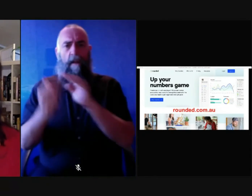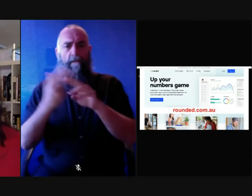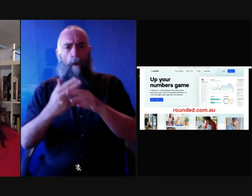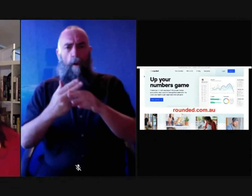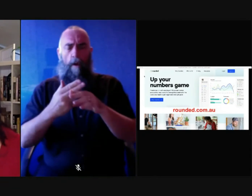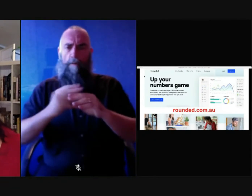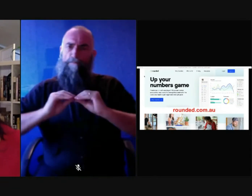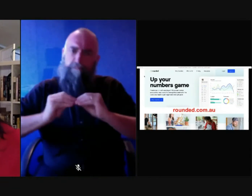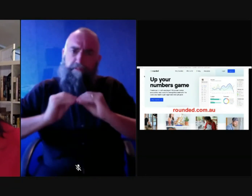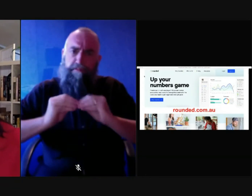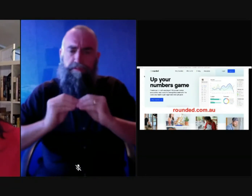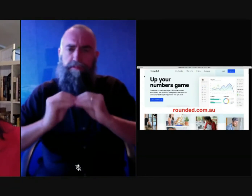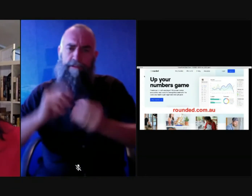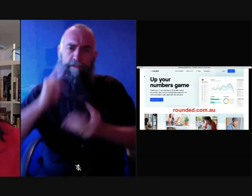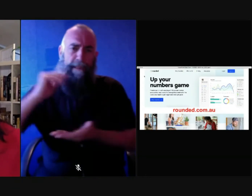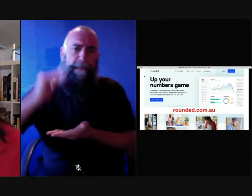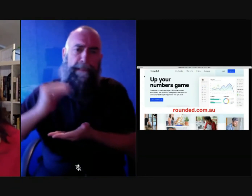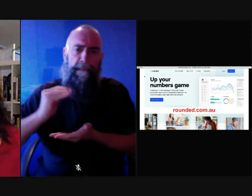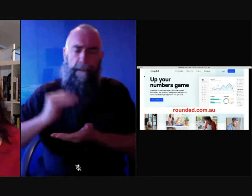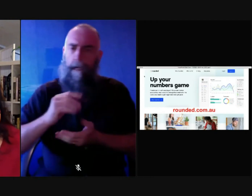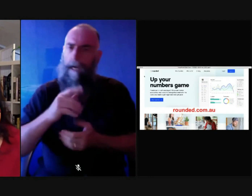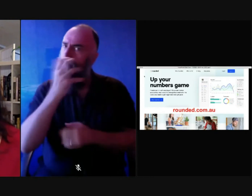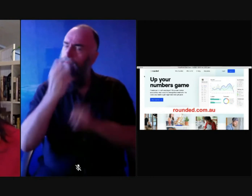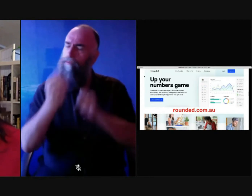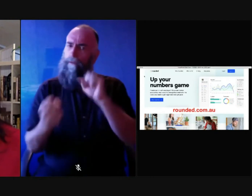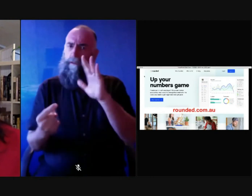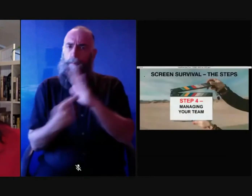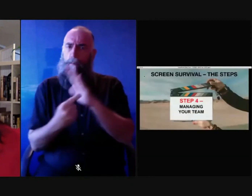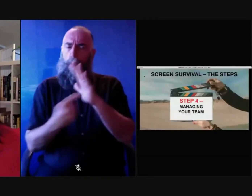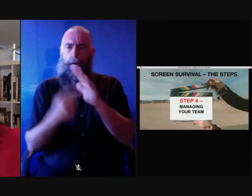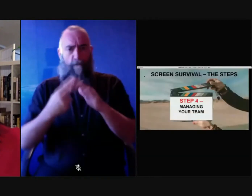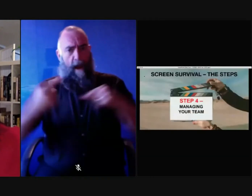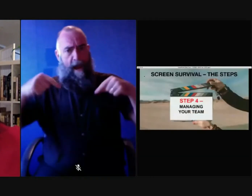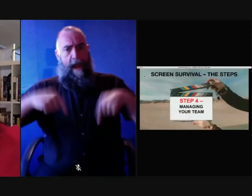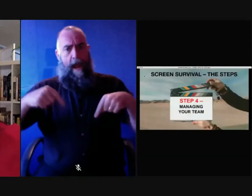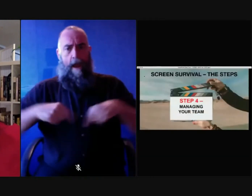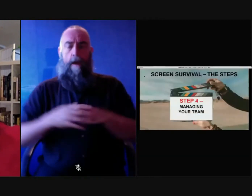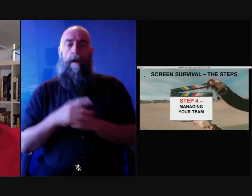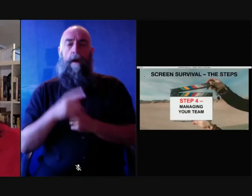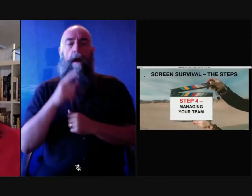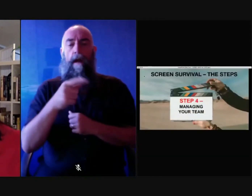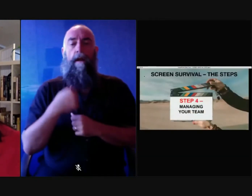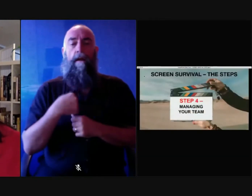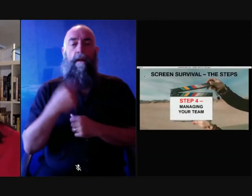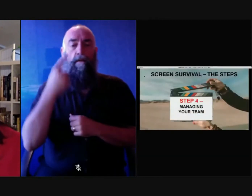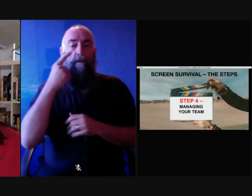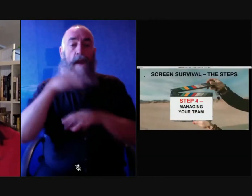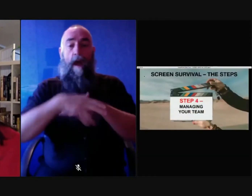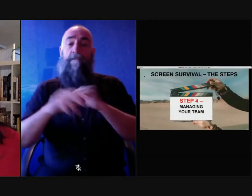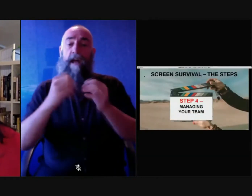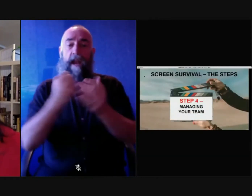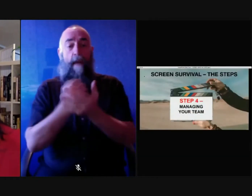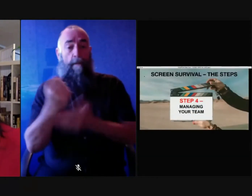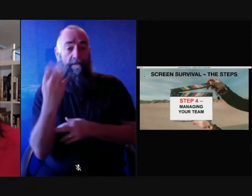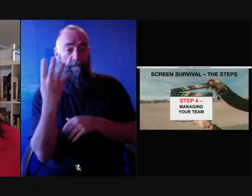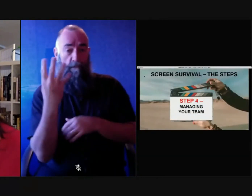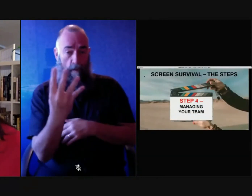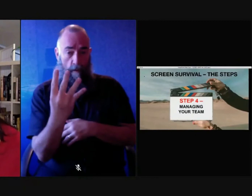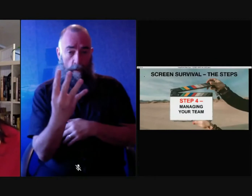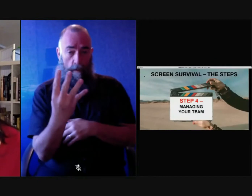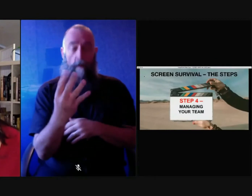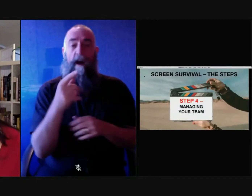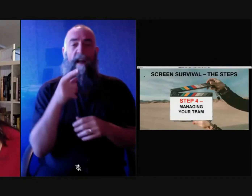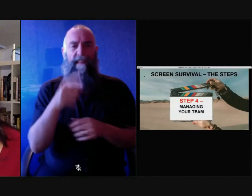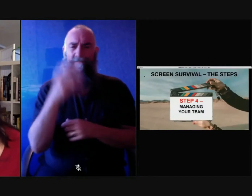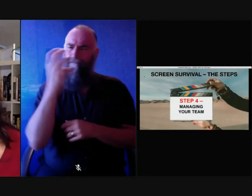particular regard. Final step number 4, and again, if you have any questions, please ask me. This is an incredibly